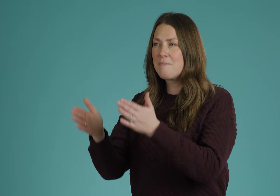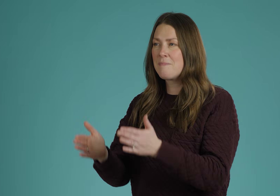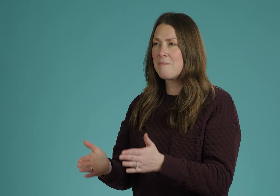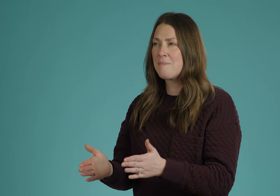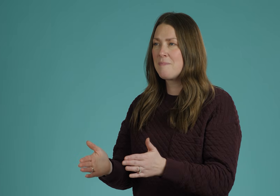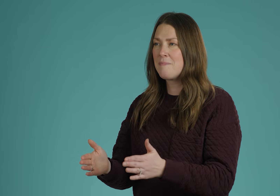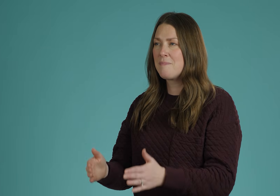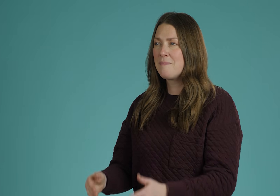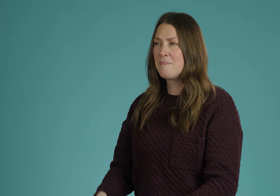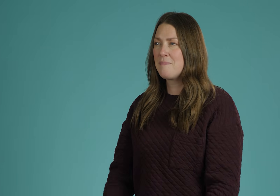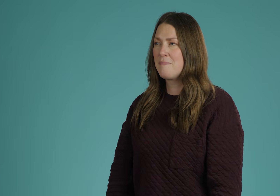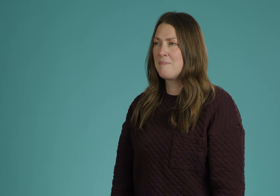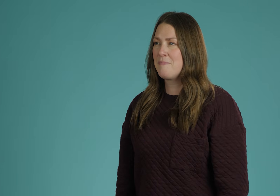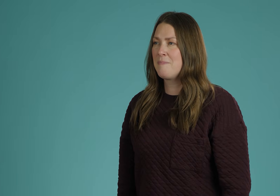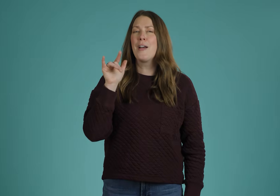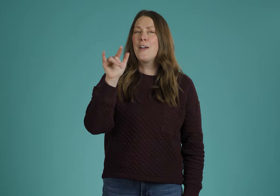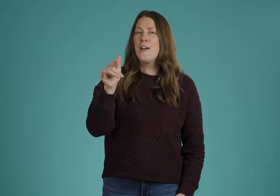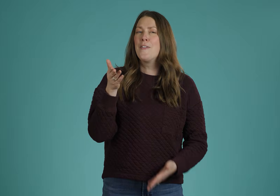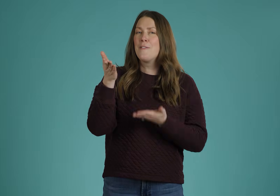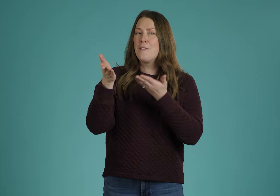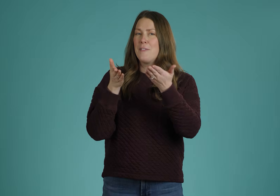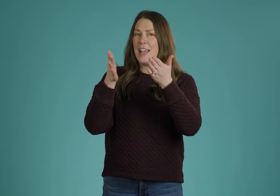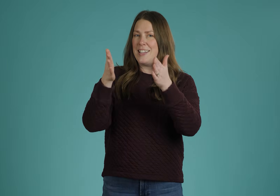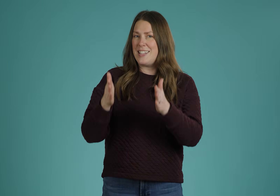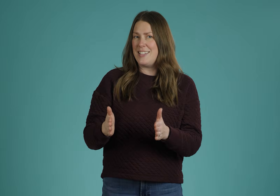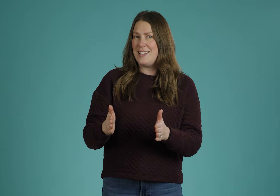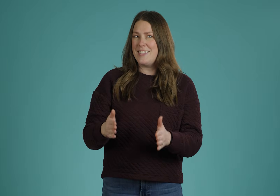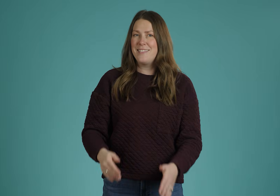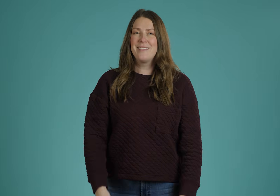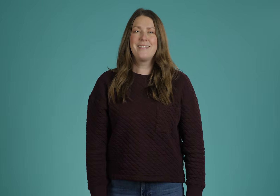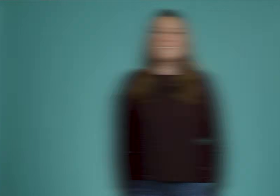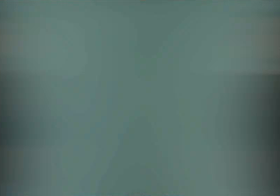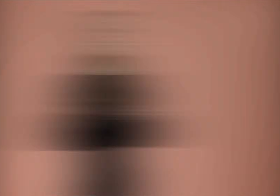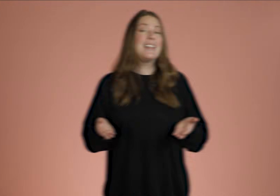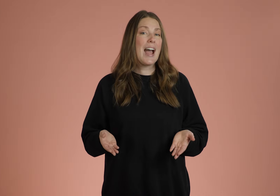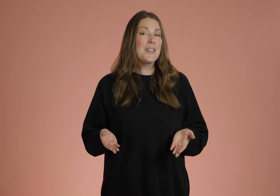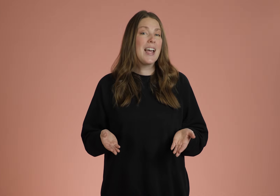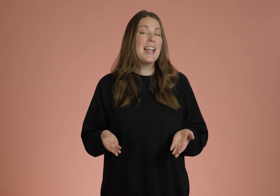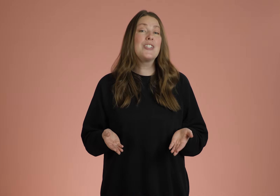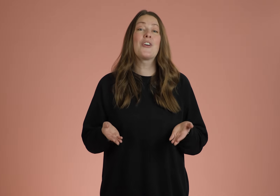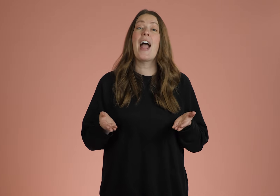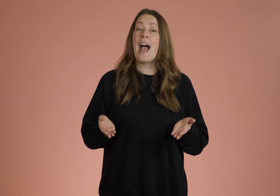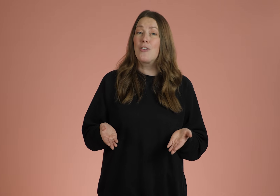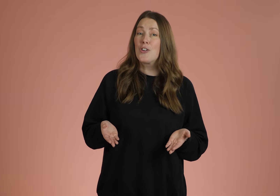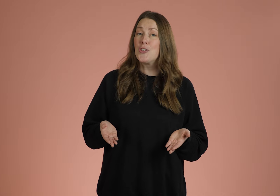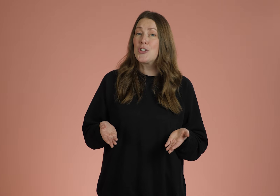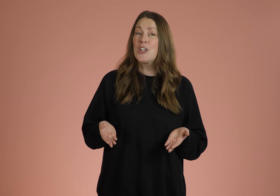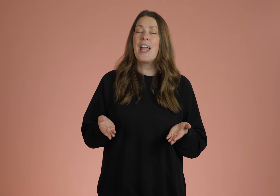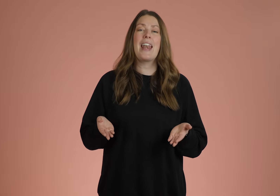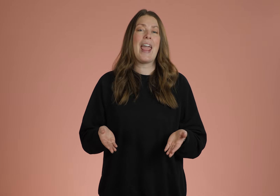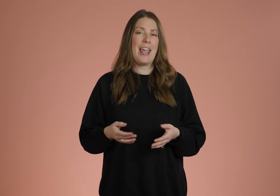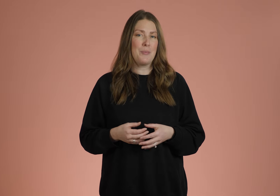serve with the agent marker. Flight attendant. Now signs for agriculture and animal